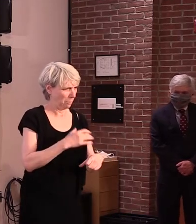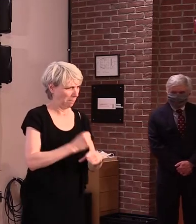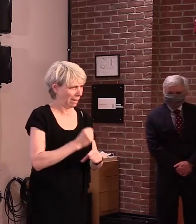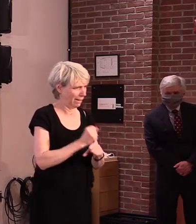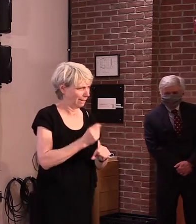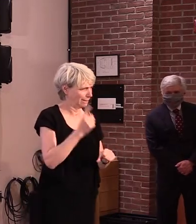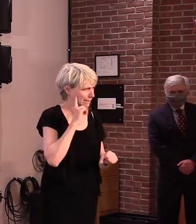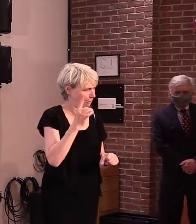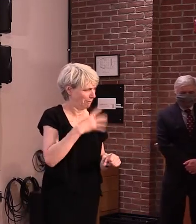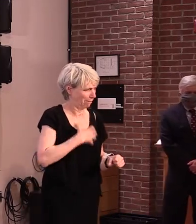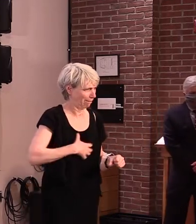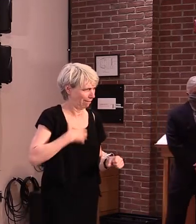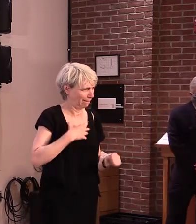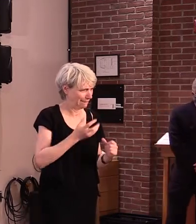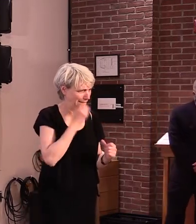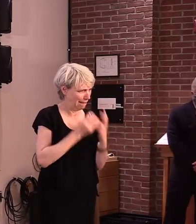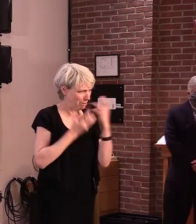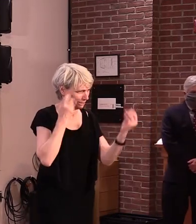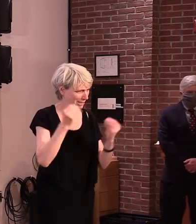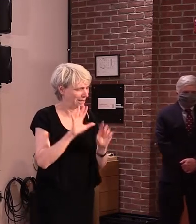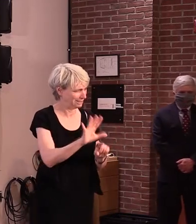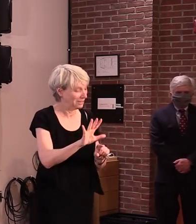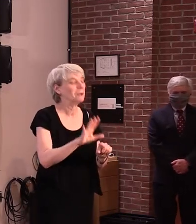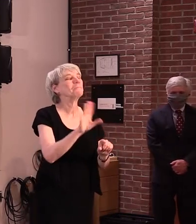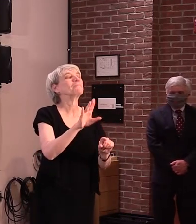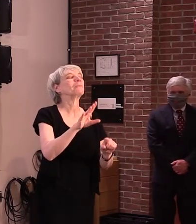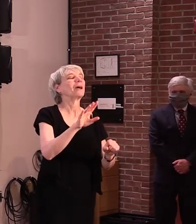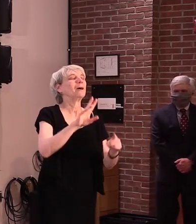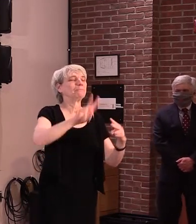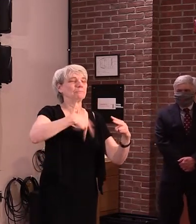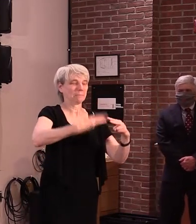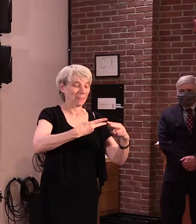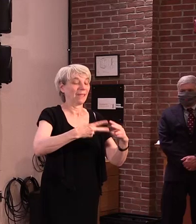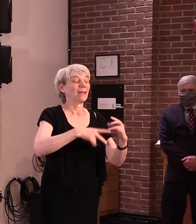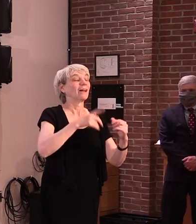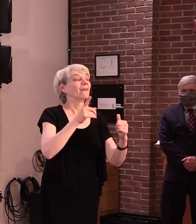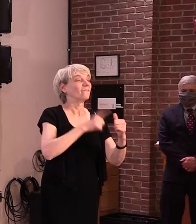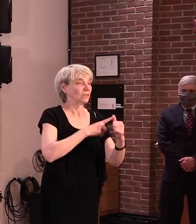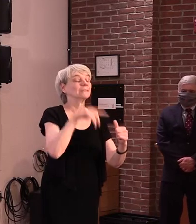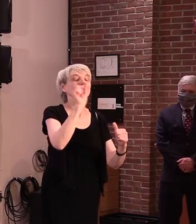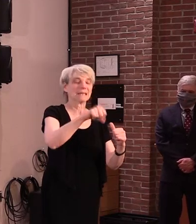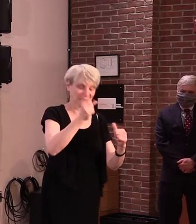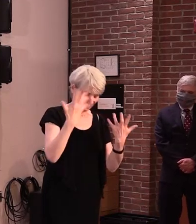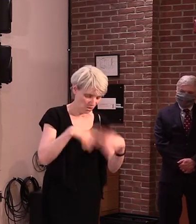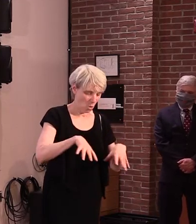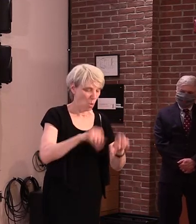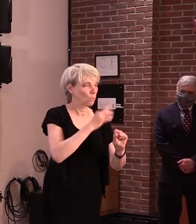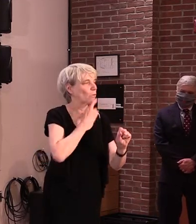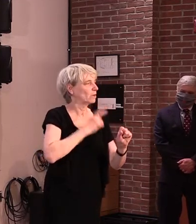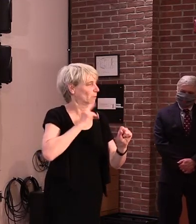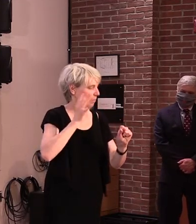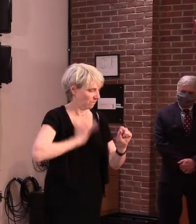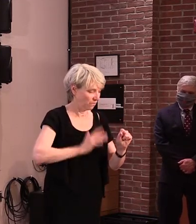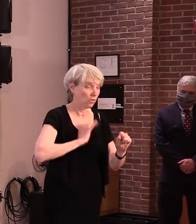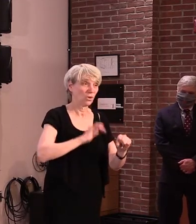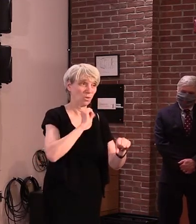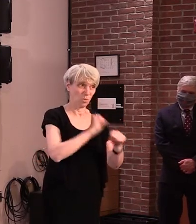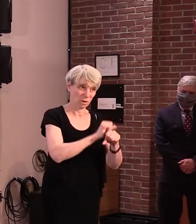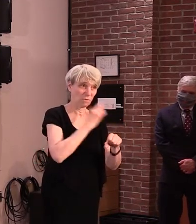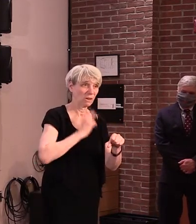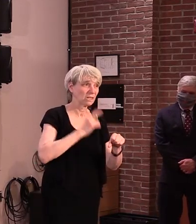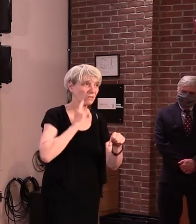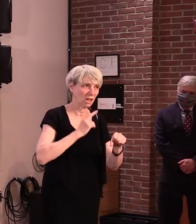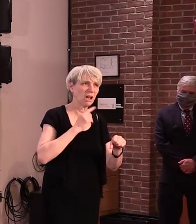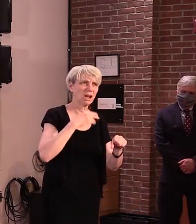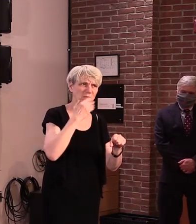dining. I'll answer the last question first. First of all, yes, I've owned restaurants in the past, worked in restaurants myself.